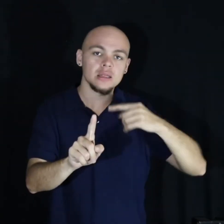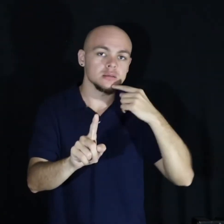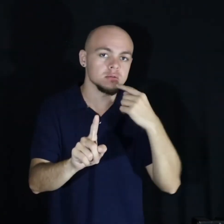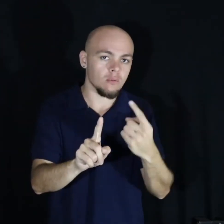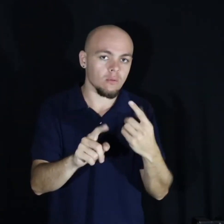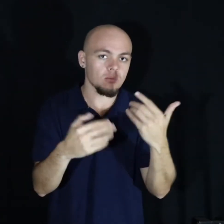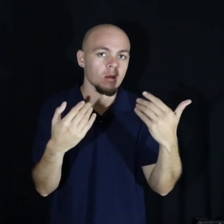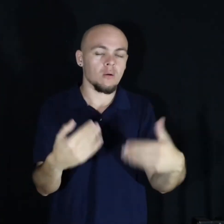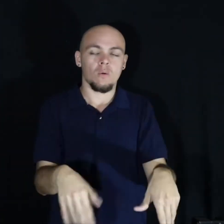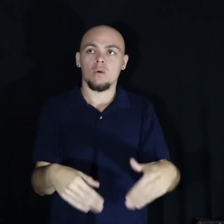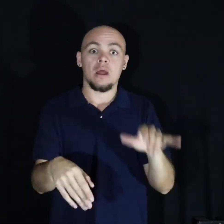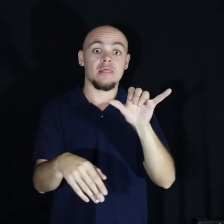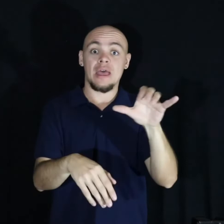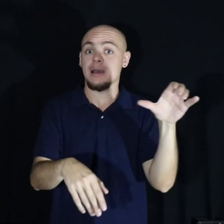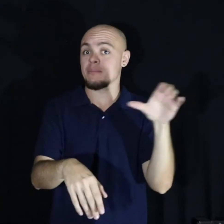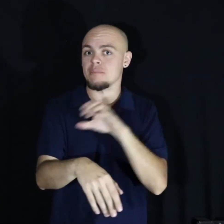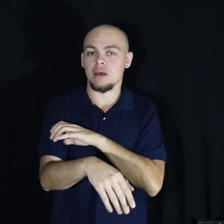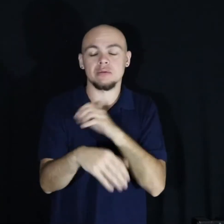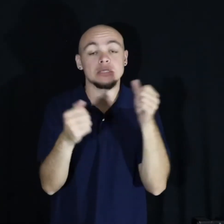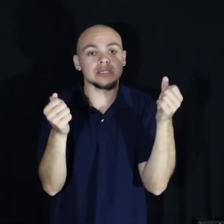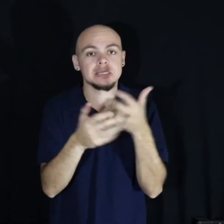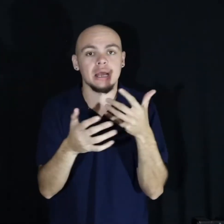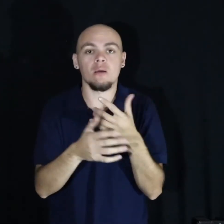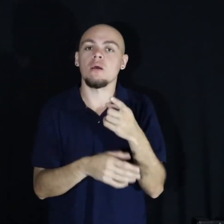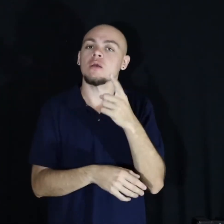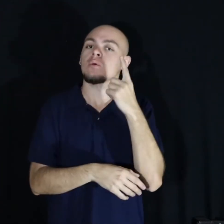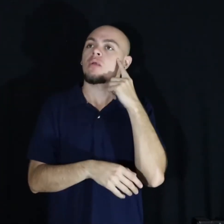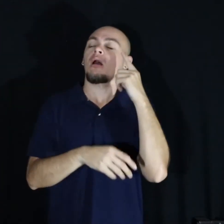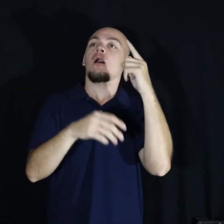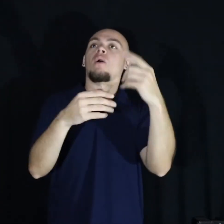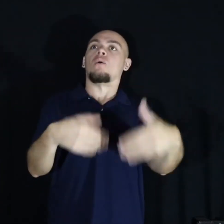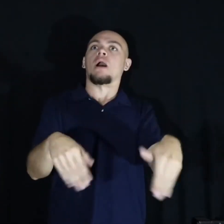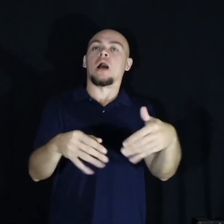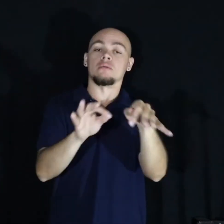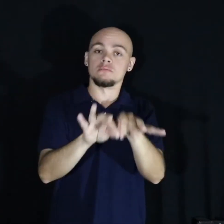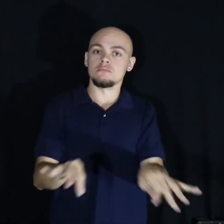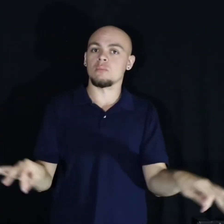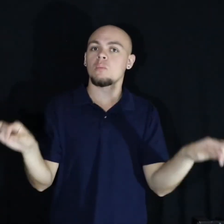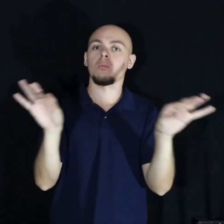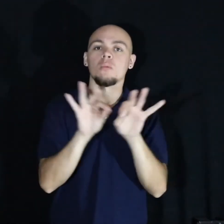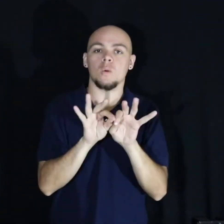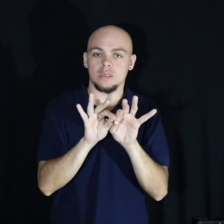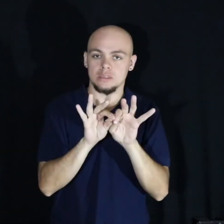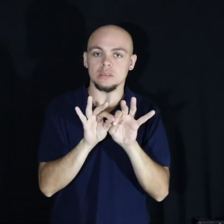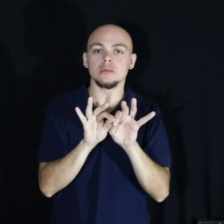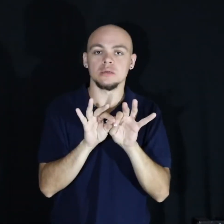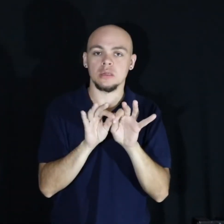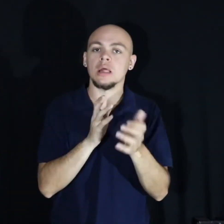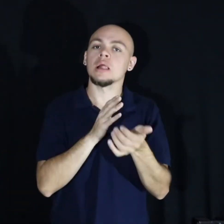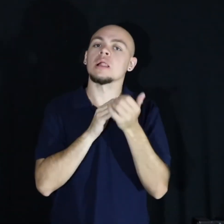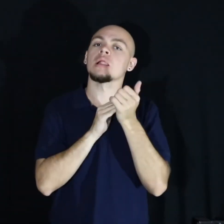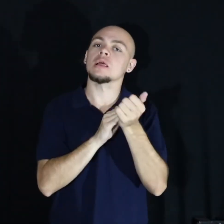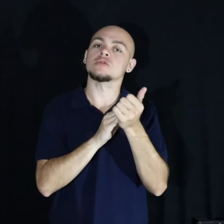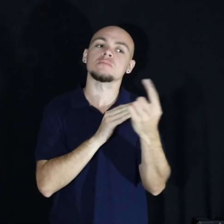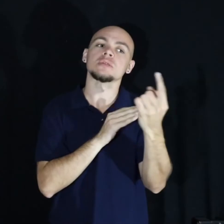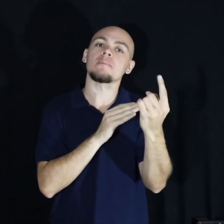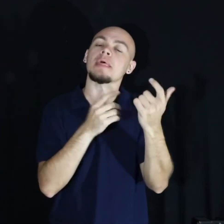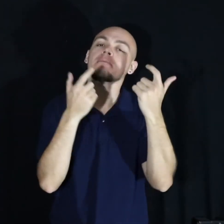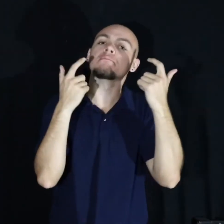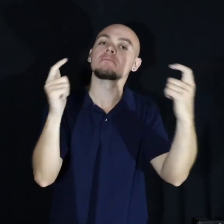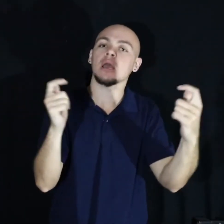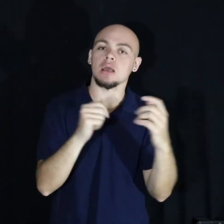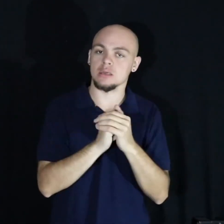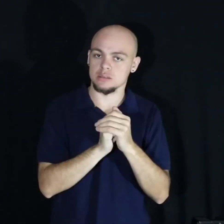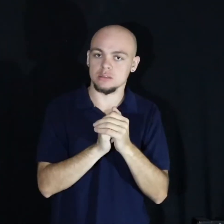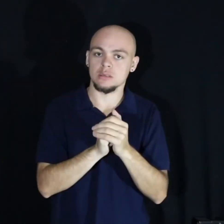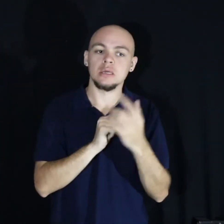think of ourselves as that powerful. It can be frightening to think that we can matter that much to other people. Because as long as we make leadership something bigger than us, as long as we keep leadership